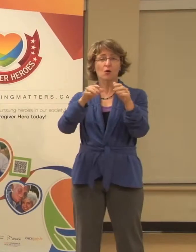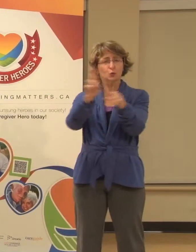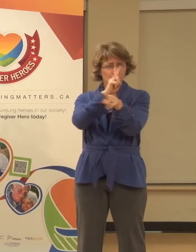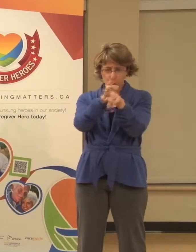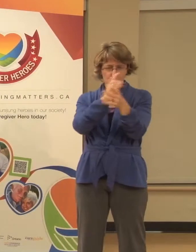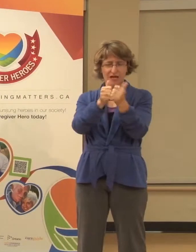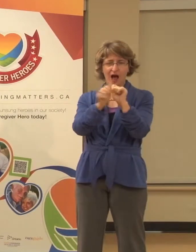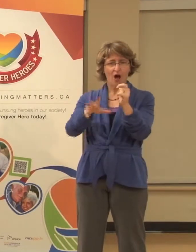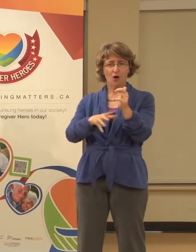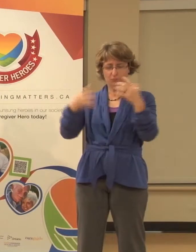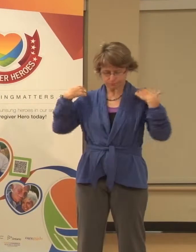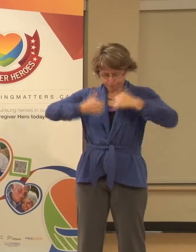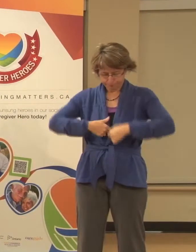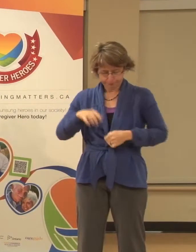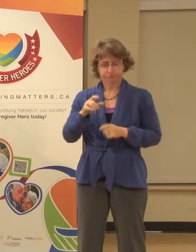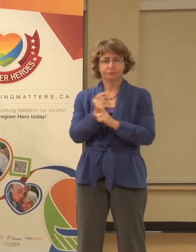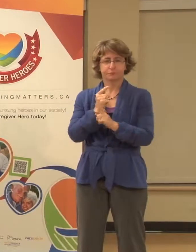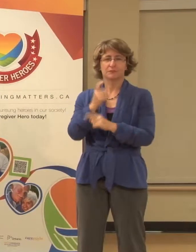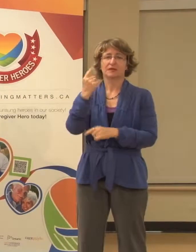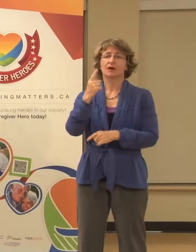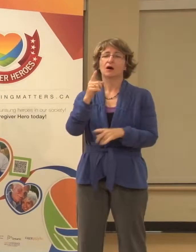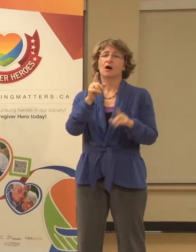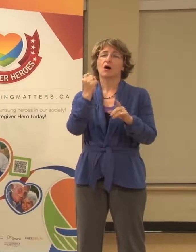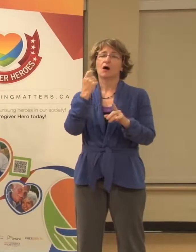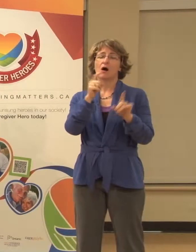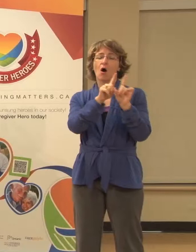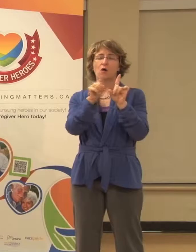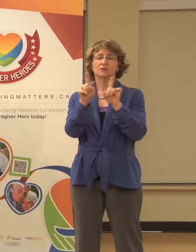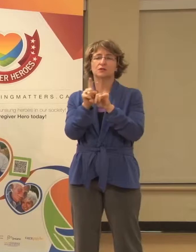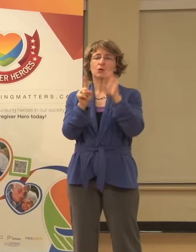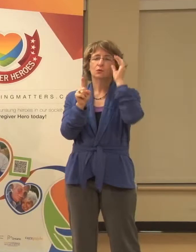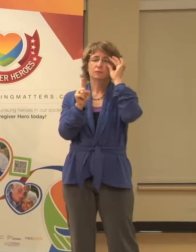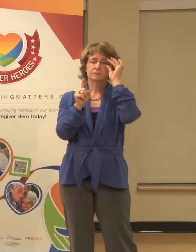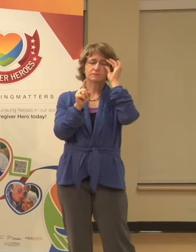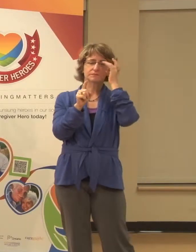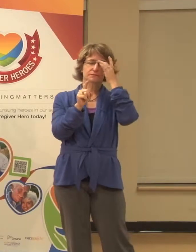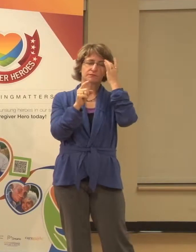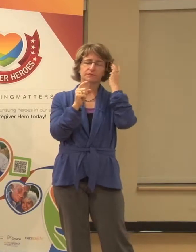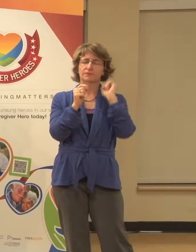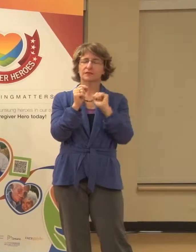operate. Also, the reason why we've been